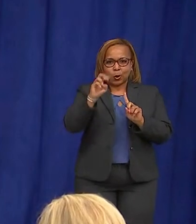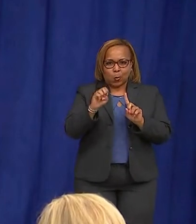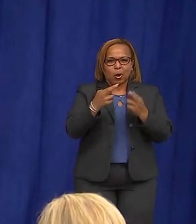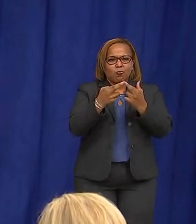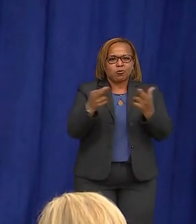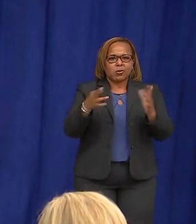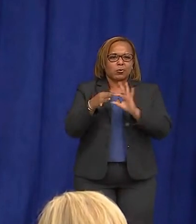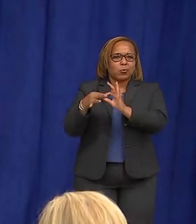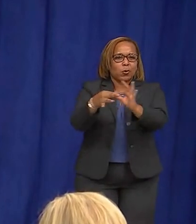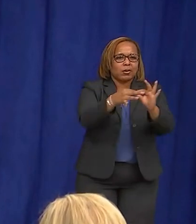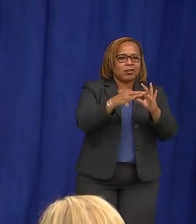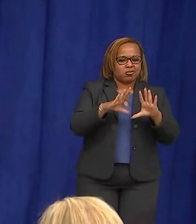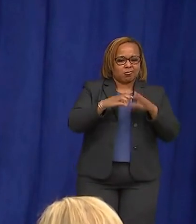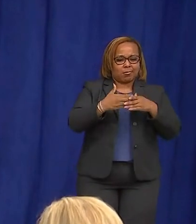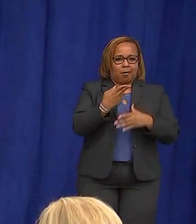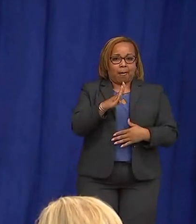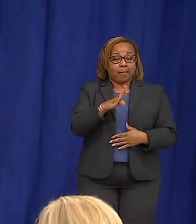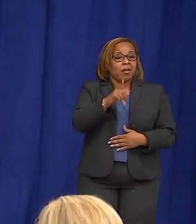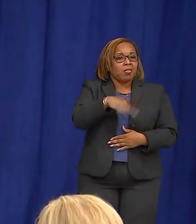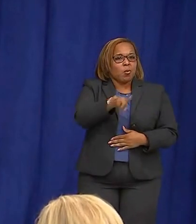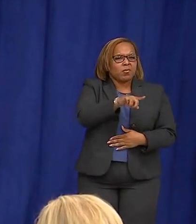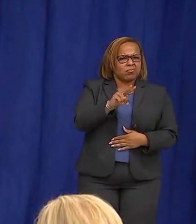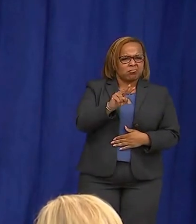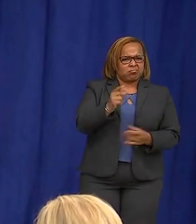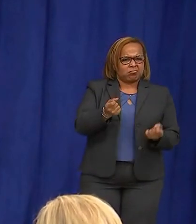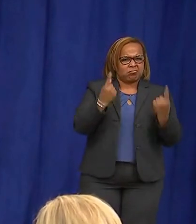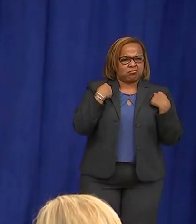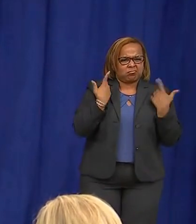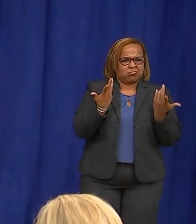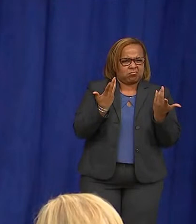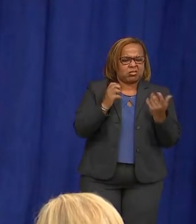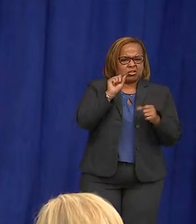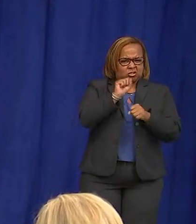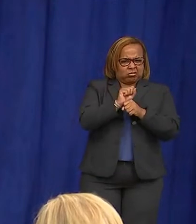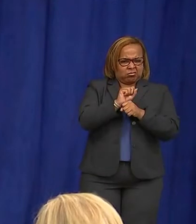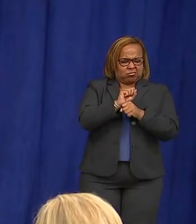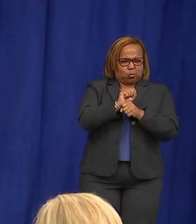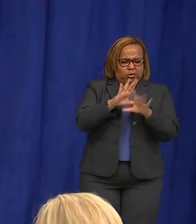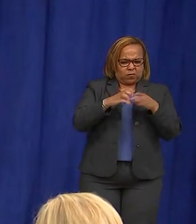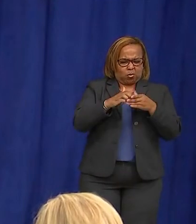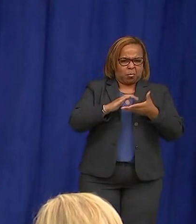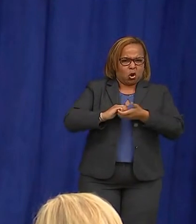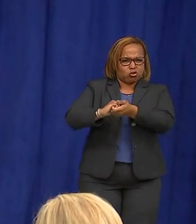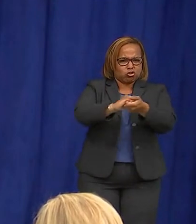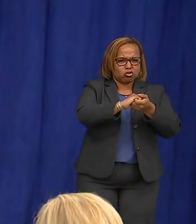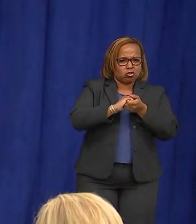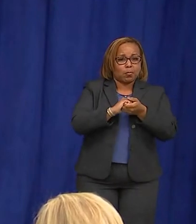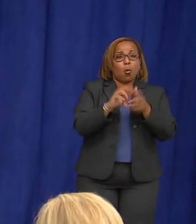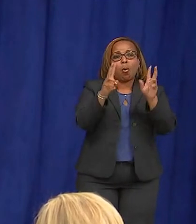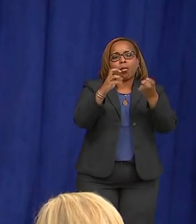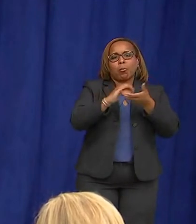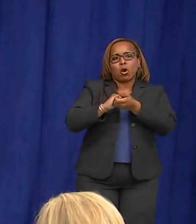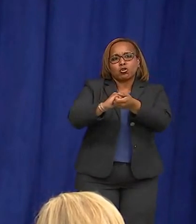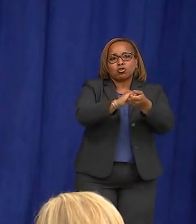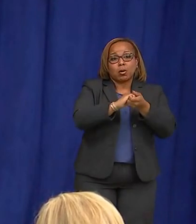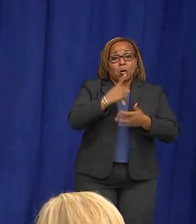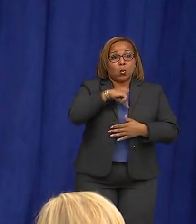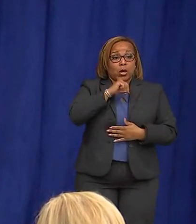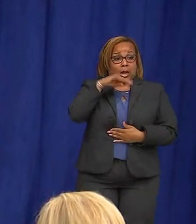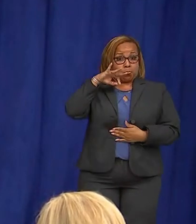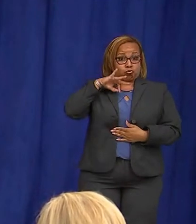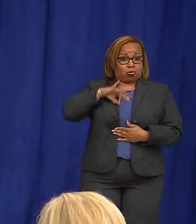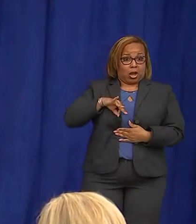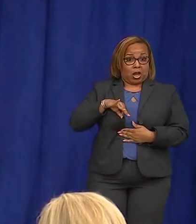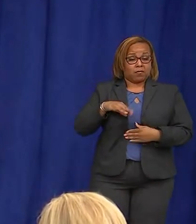resource coordination hub. For those of you who may not be familiar with the Chicago Cook Workforce Partnership, or the partnership as we're known, we are a